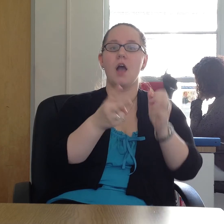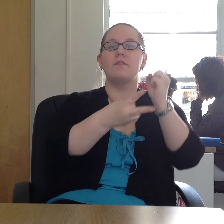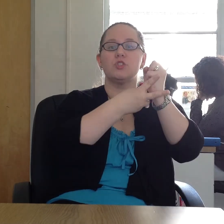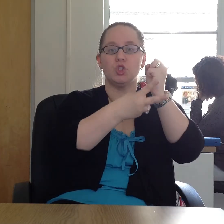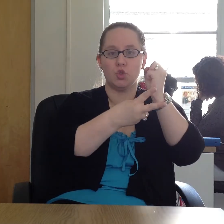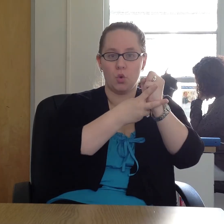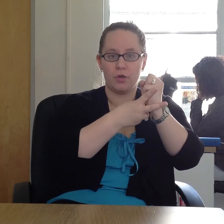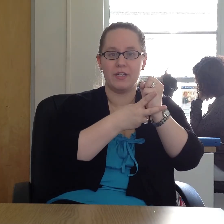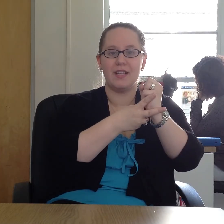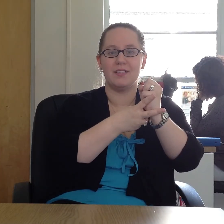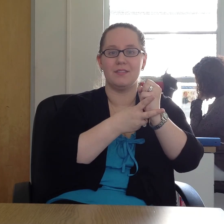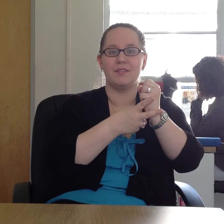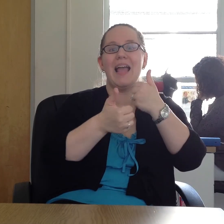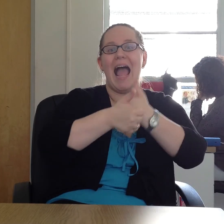food?